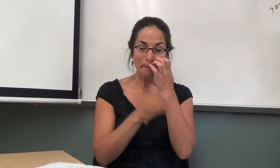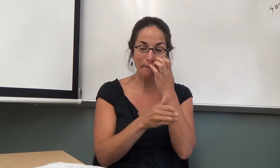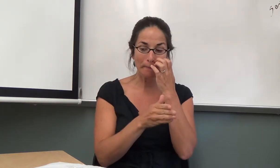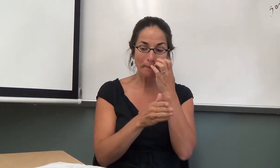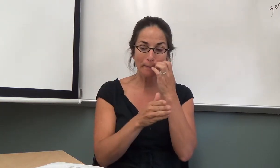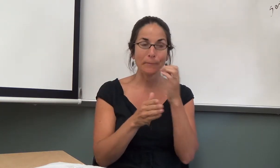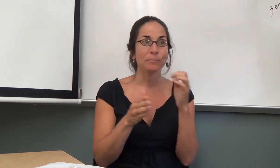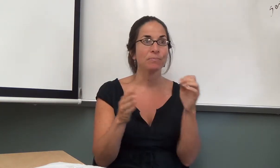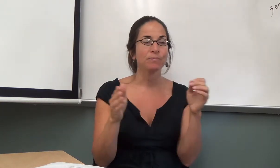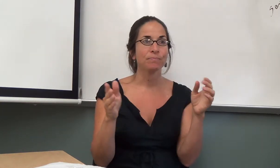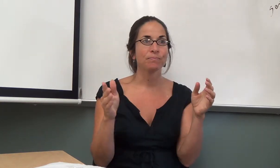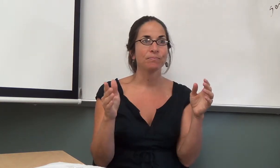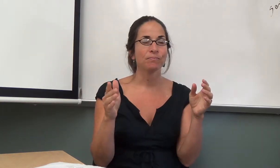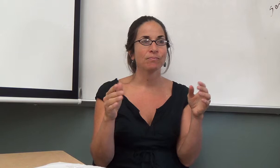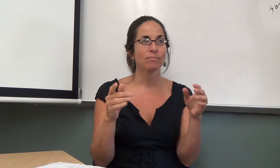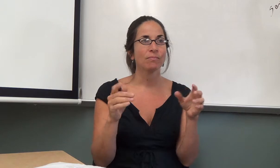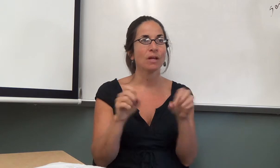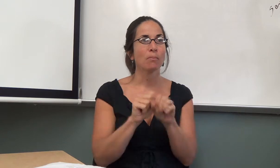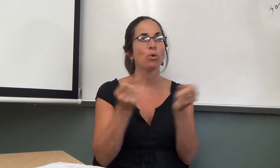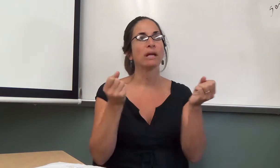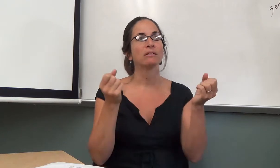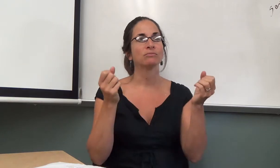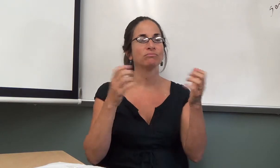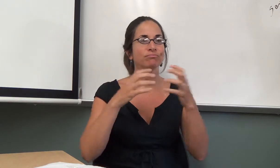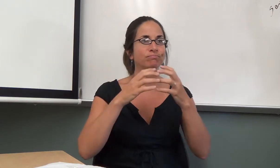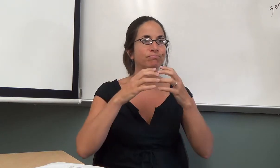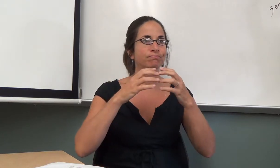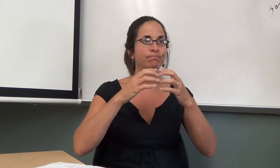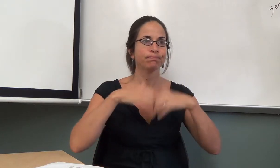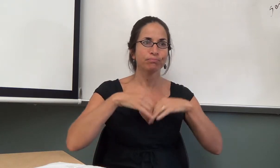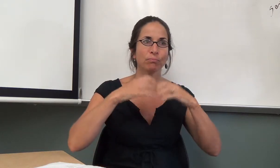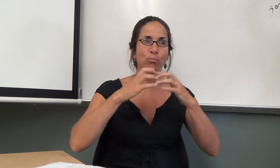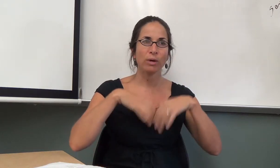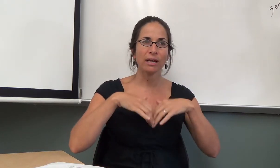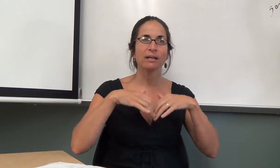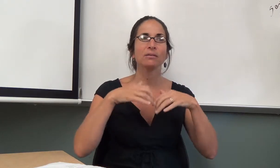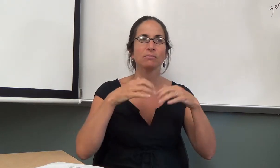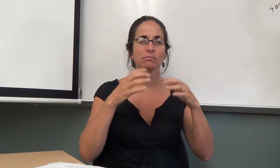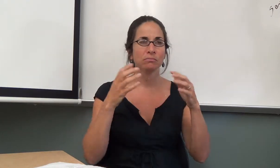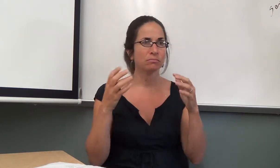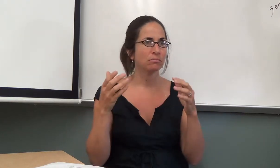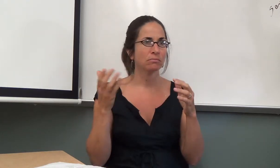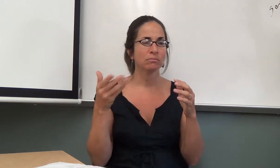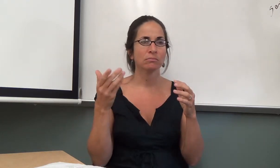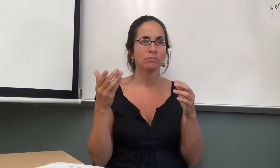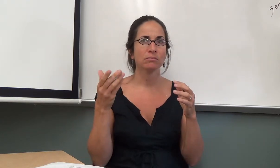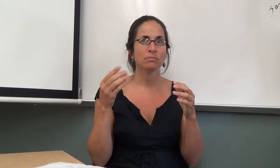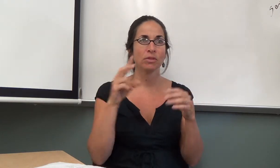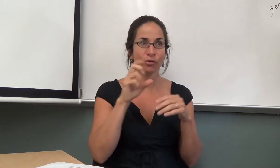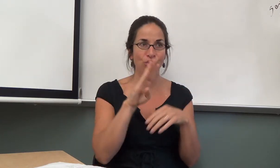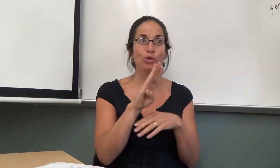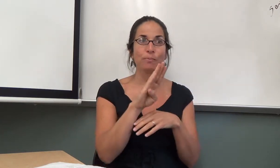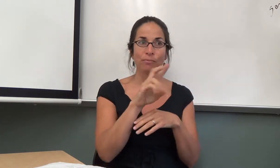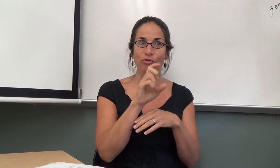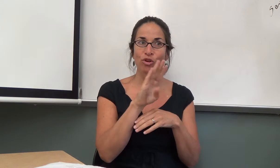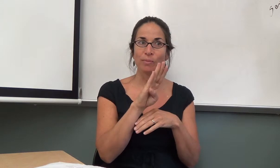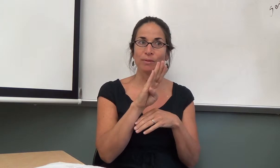did not. And then what is it doing? Break. It break. So is that, what is that? That's the verb. That's a verb. Well done. And then what